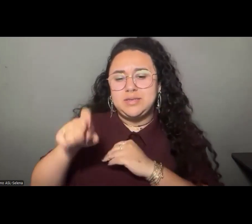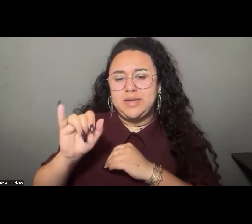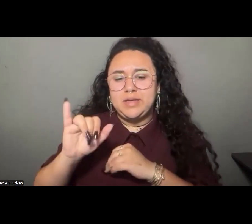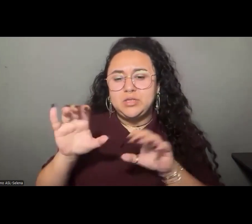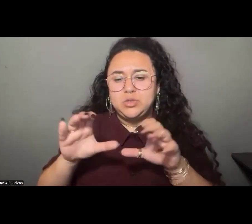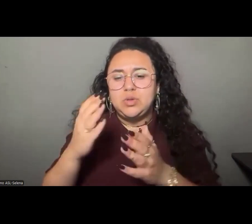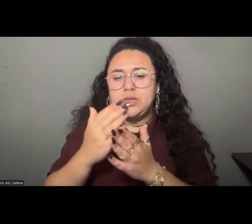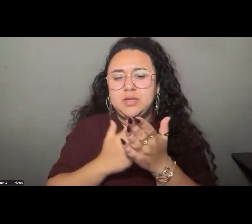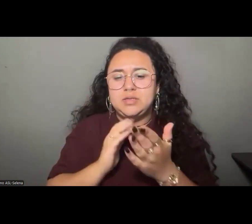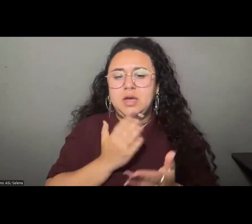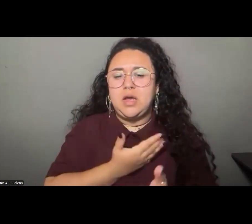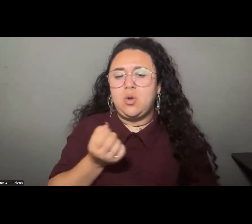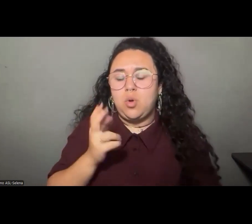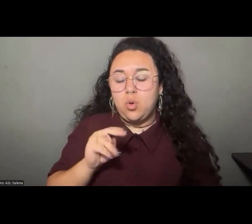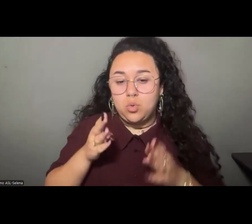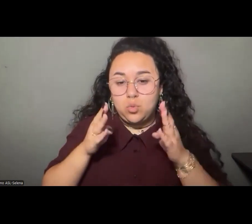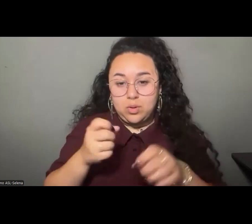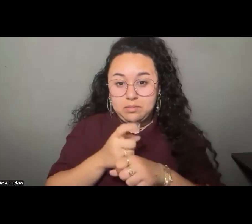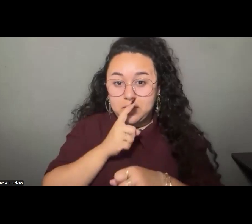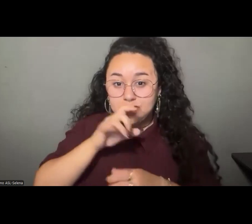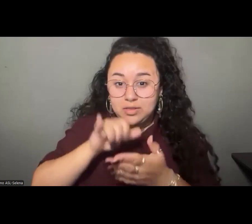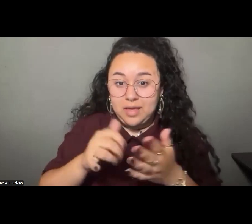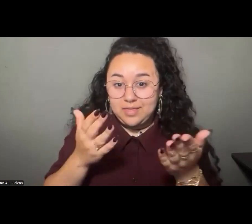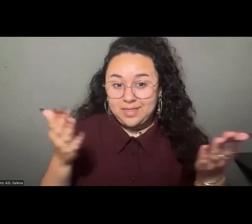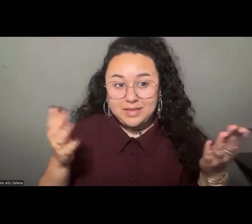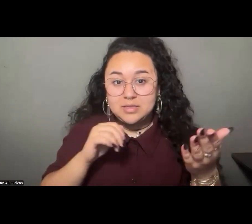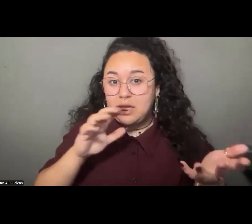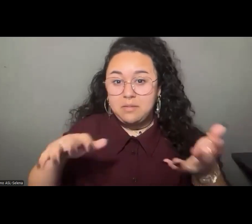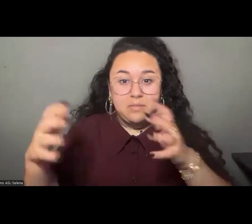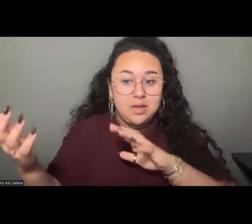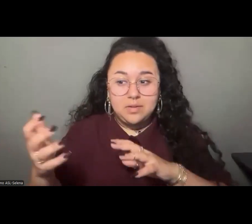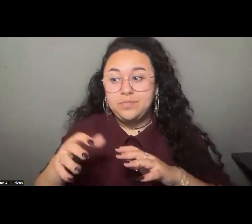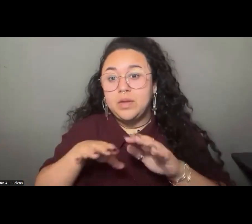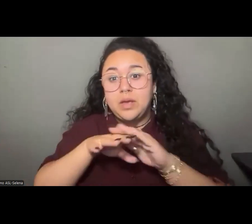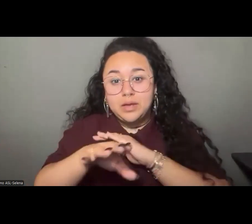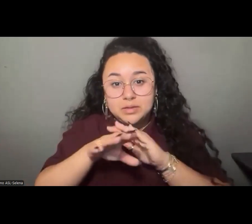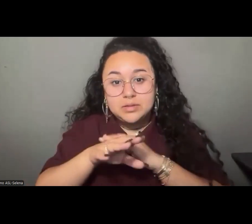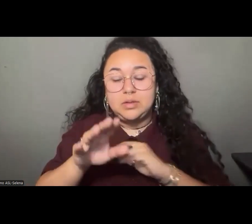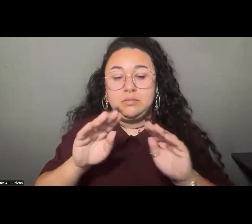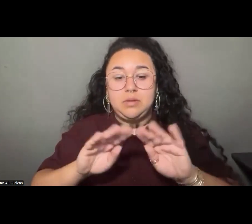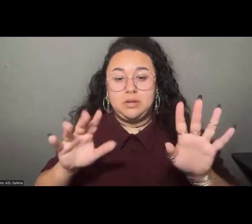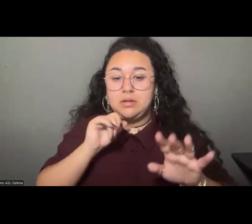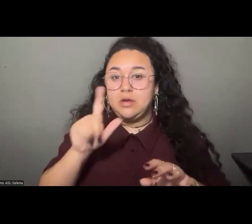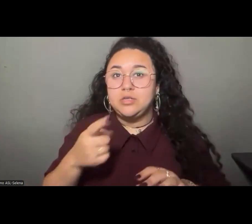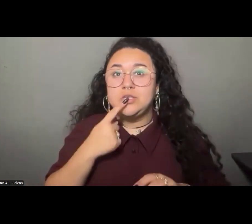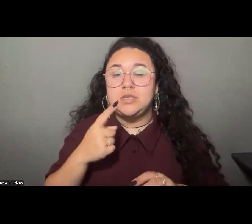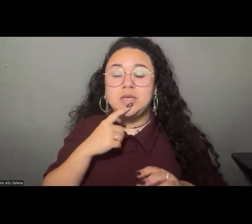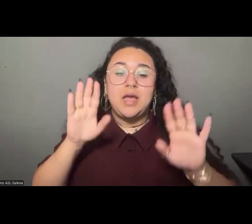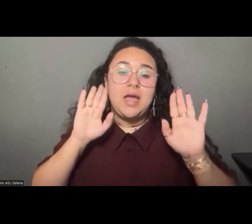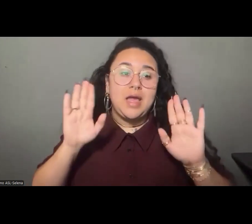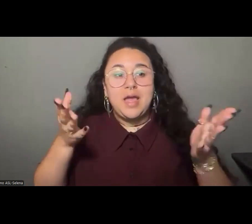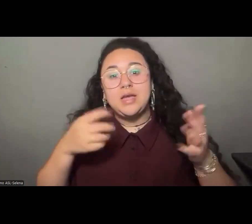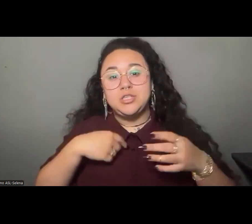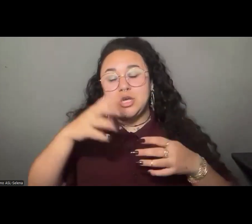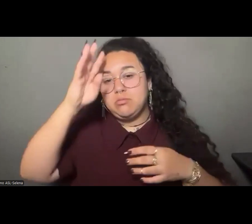our own way because we want to make sure that things don't fuck up and are accessible. And I want to be clear, I'm not just saying, hey, just freebird the width of a